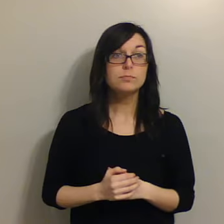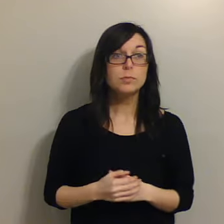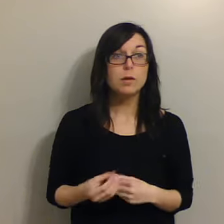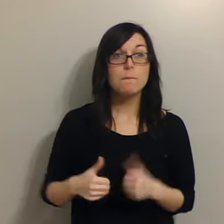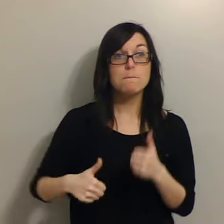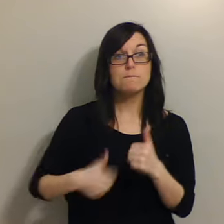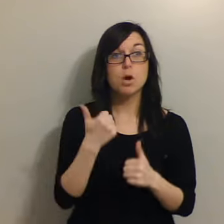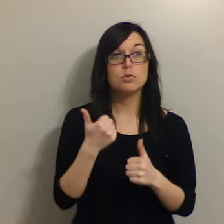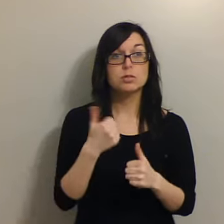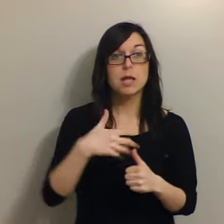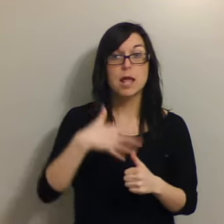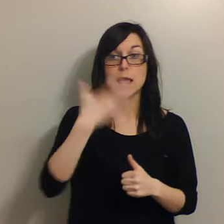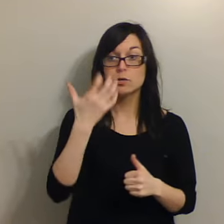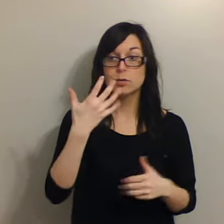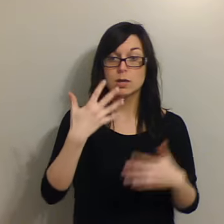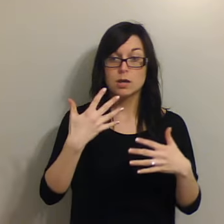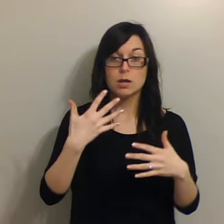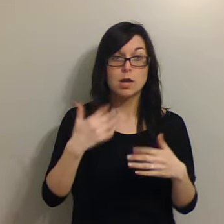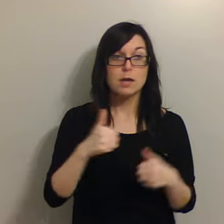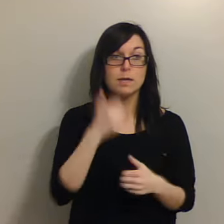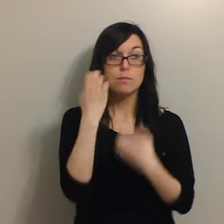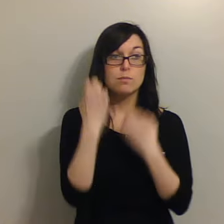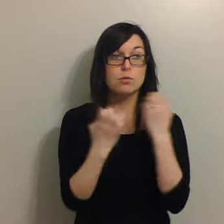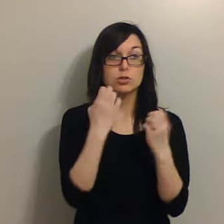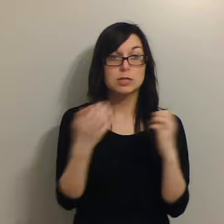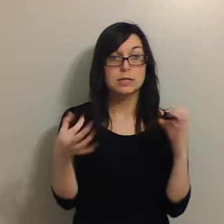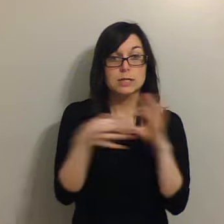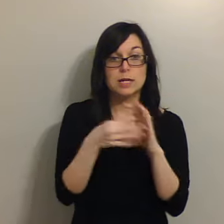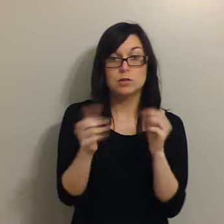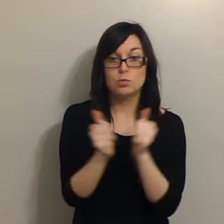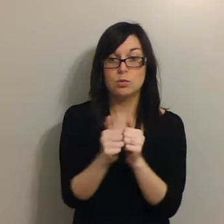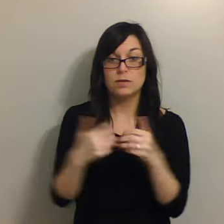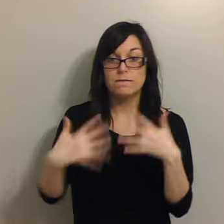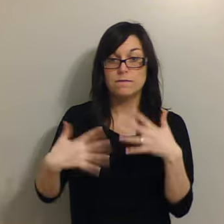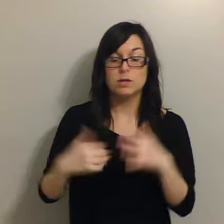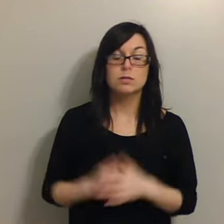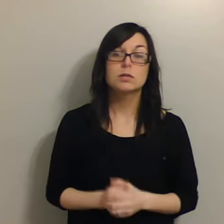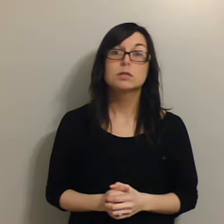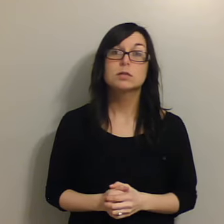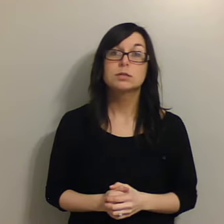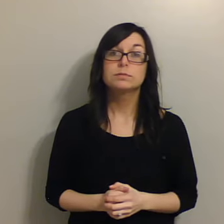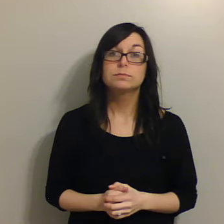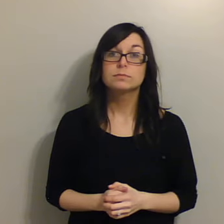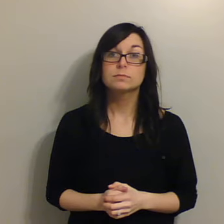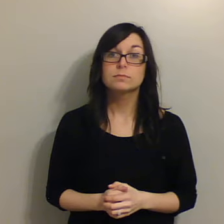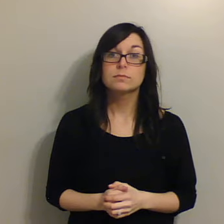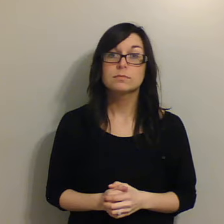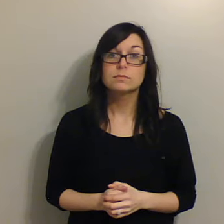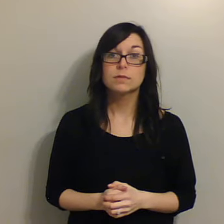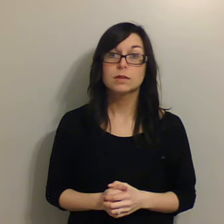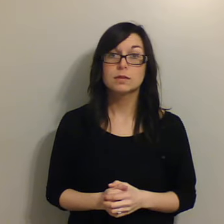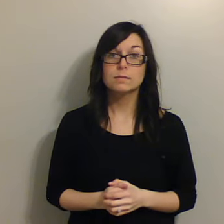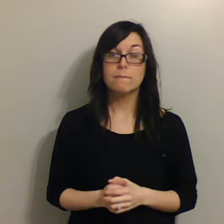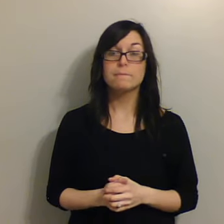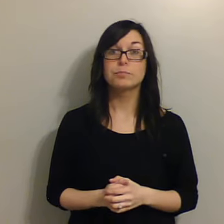is the biggest inhibitor of us acting upon our dreams and living our lives fully. We hold back from